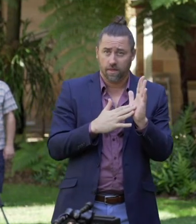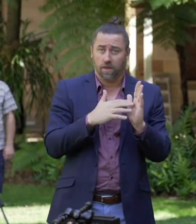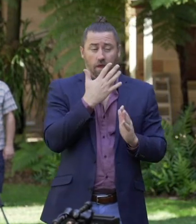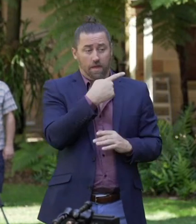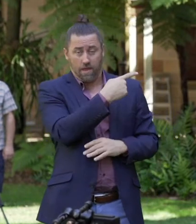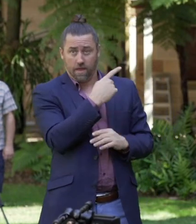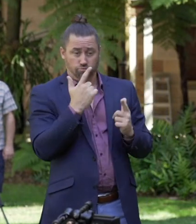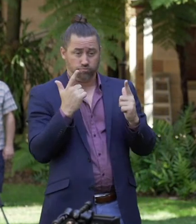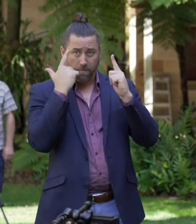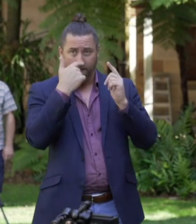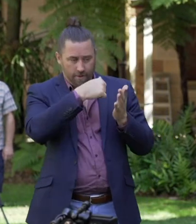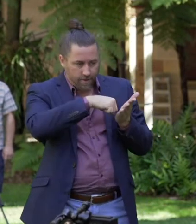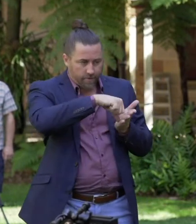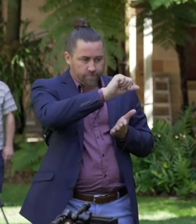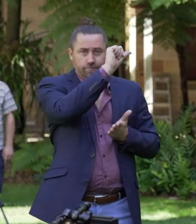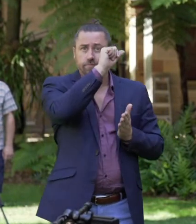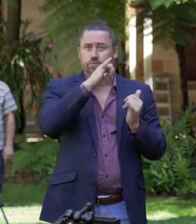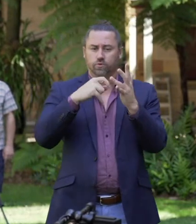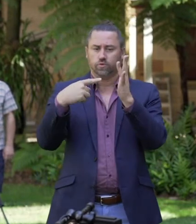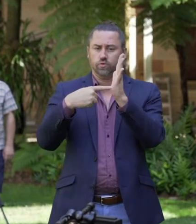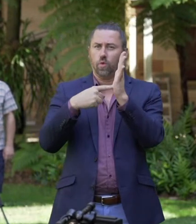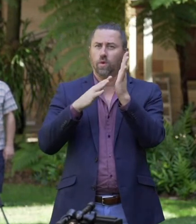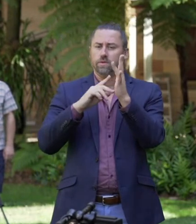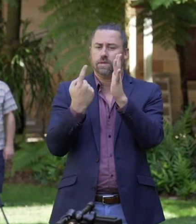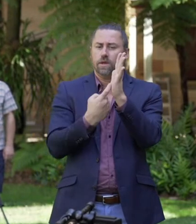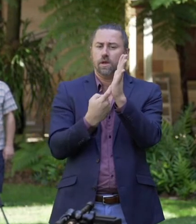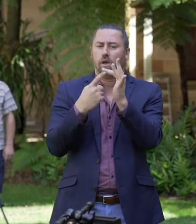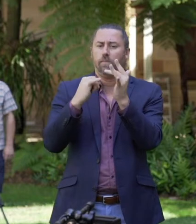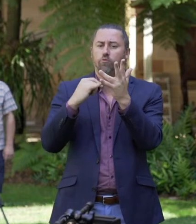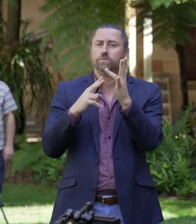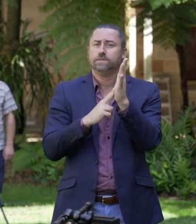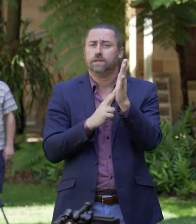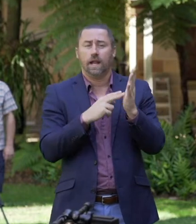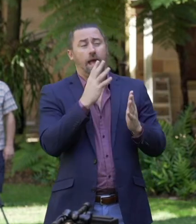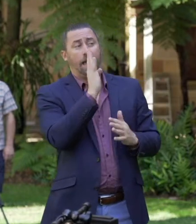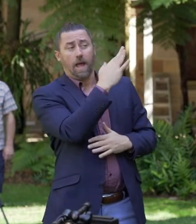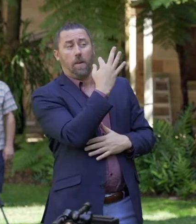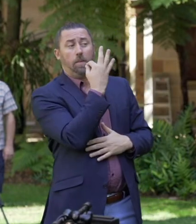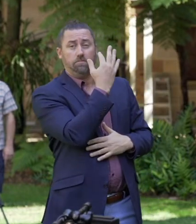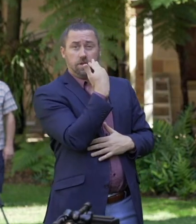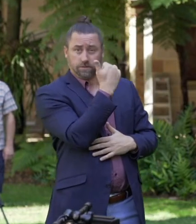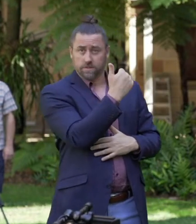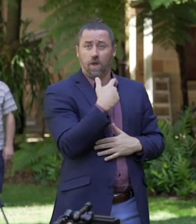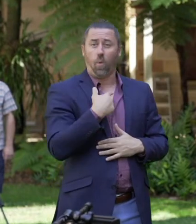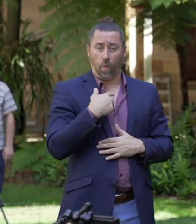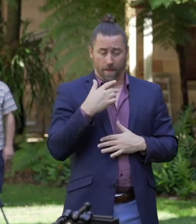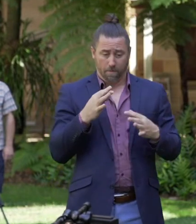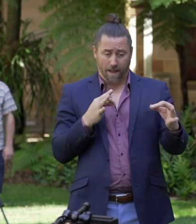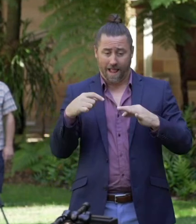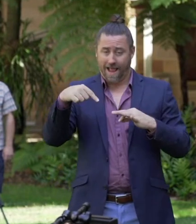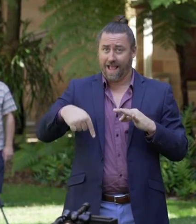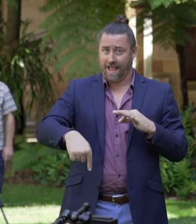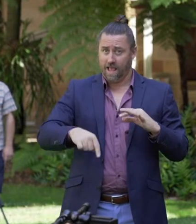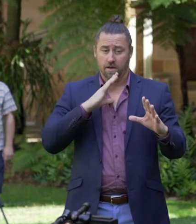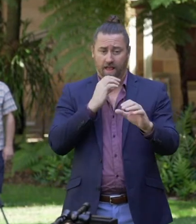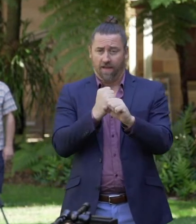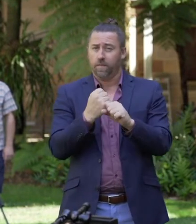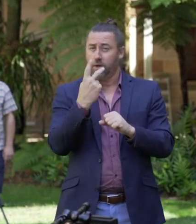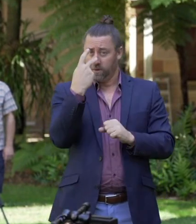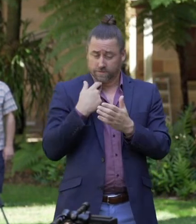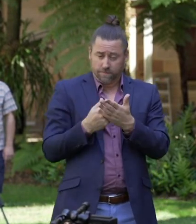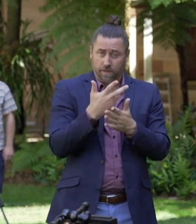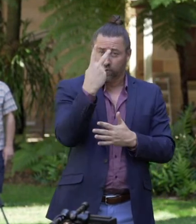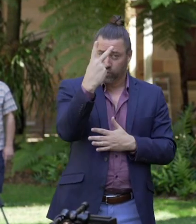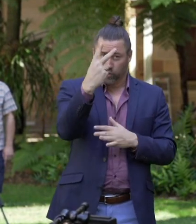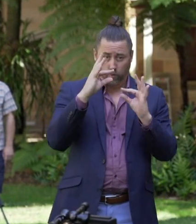Premier wrote to Prime Minister Scott Morrison indicating that we would deliver a $2 billion commitment for new renewable